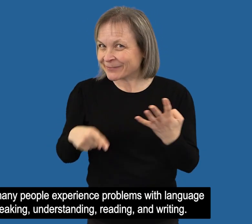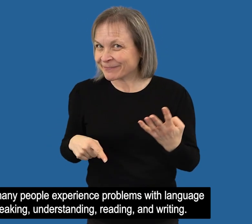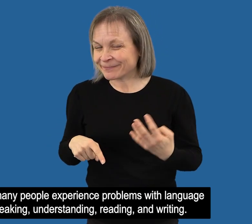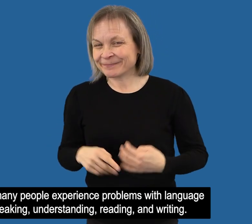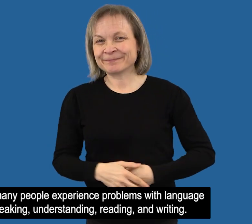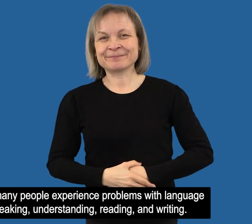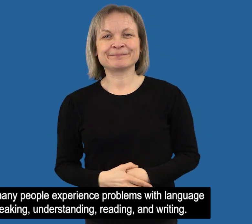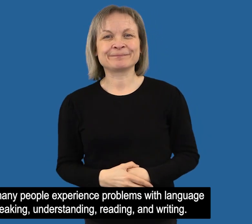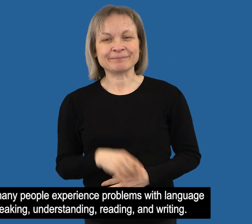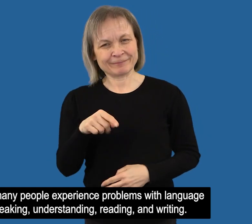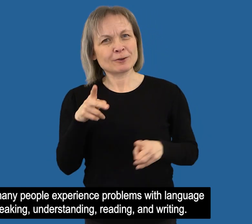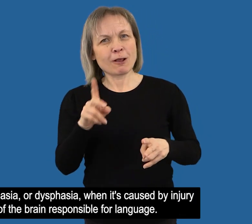reading, and writing.